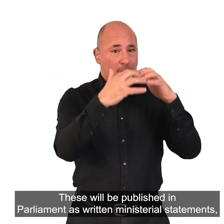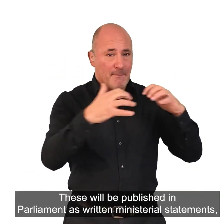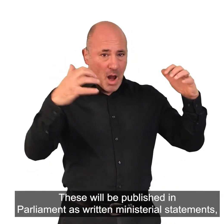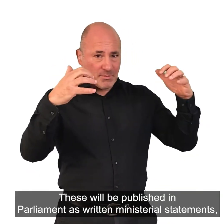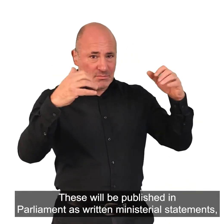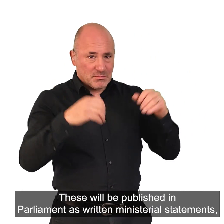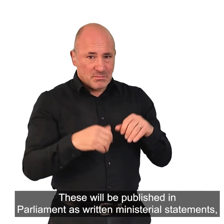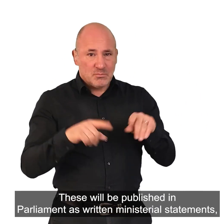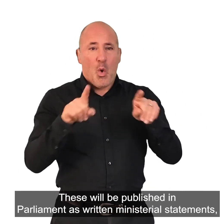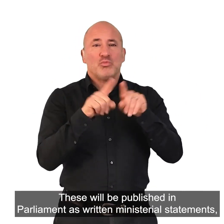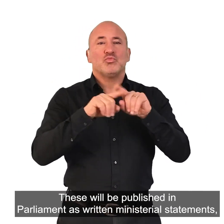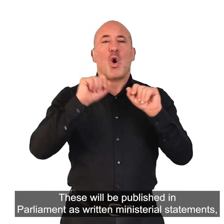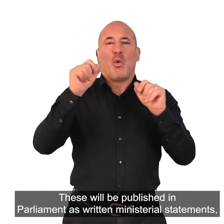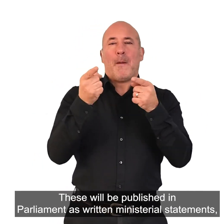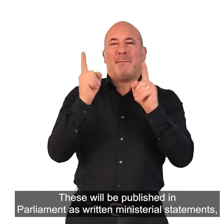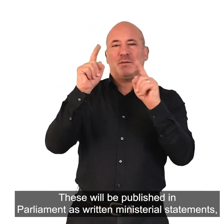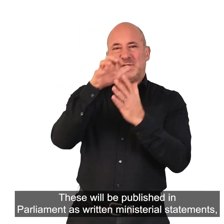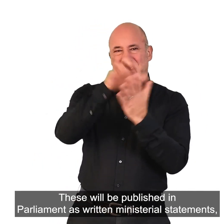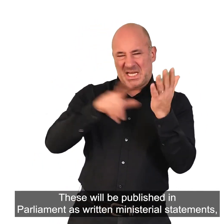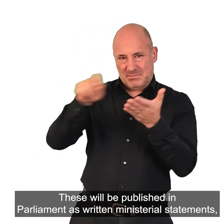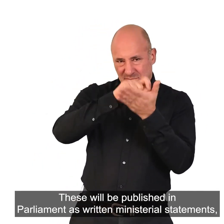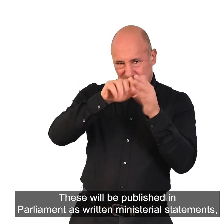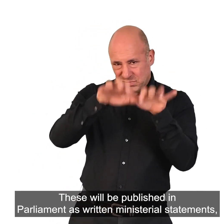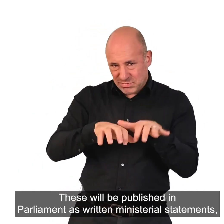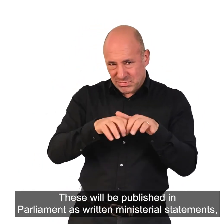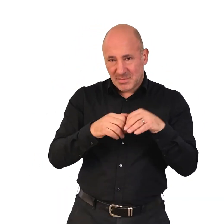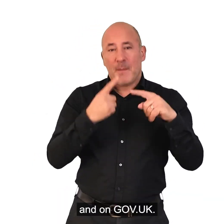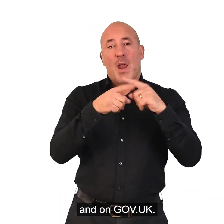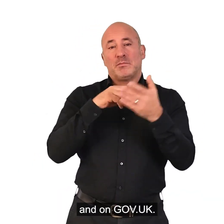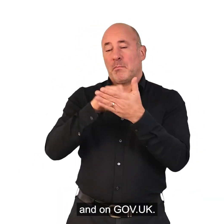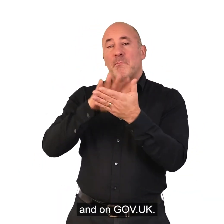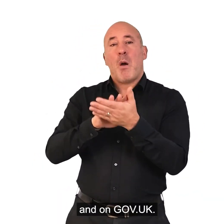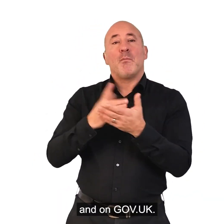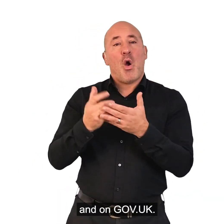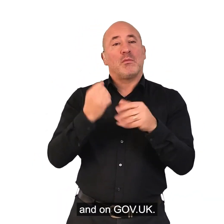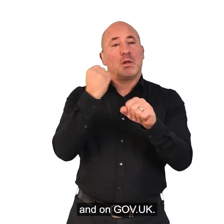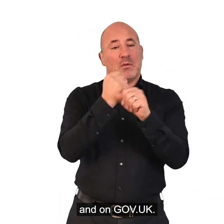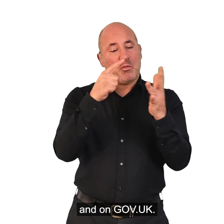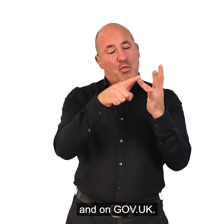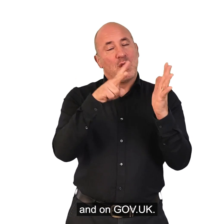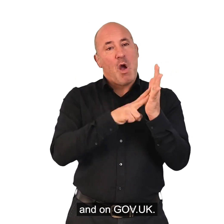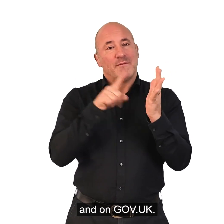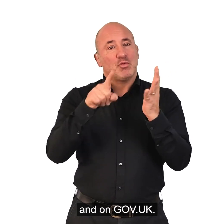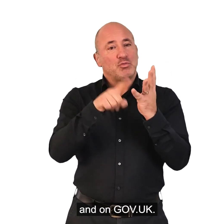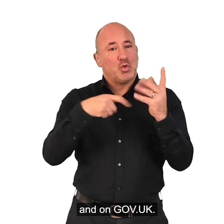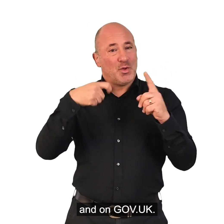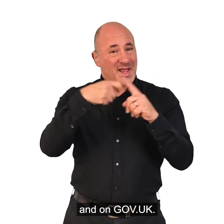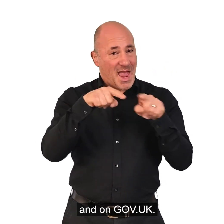These will be published in Parliament as written ministerial statements and on gov.uk.